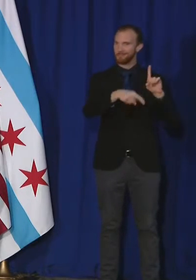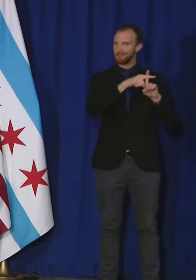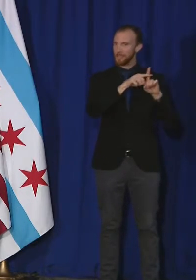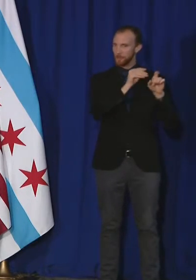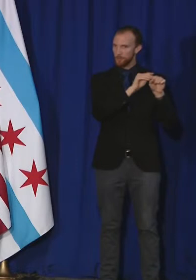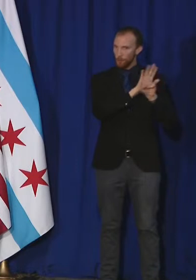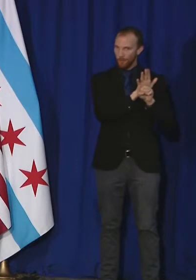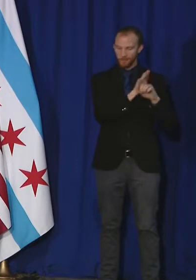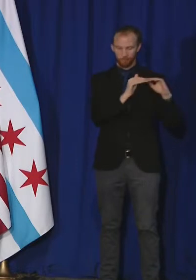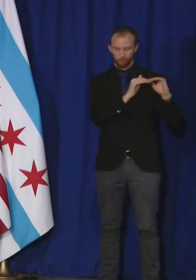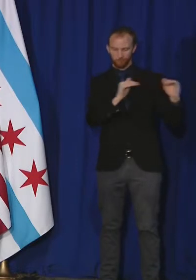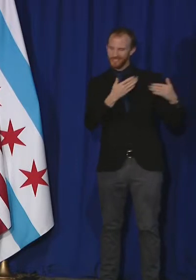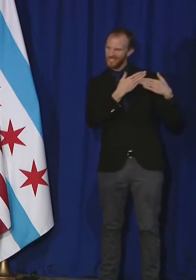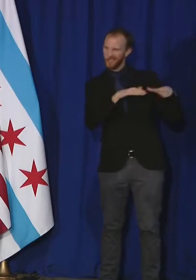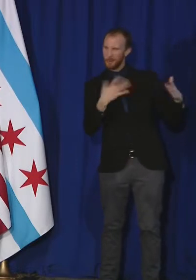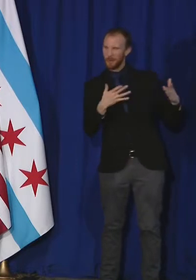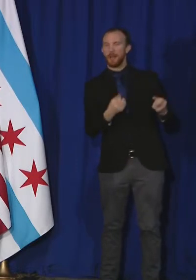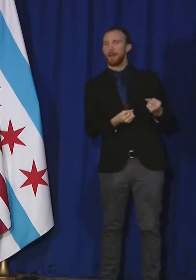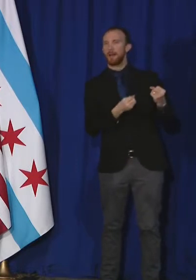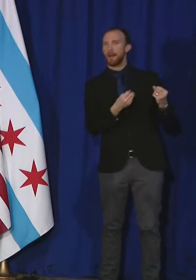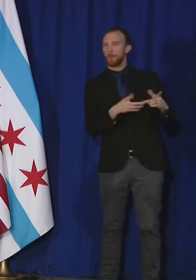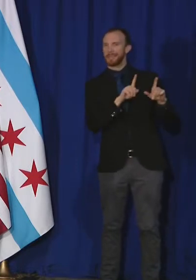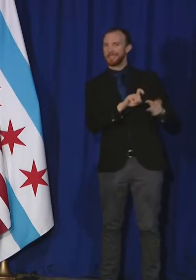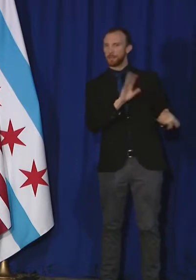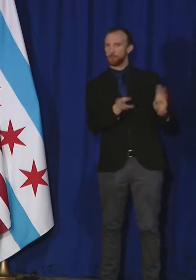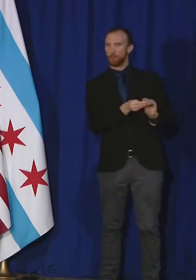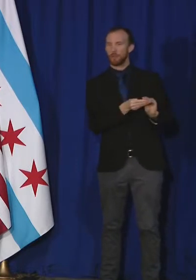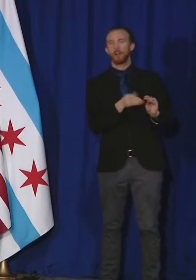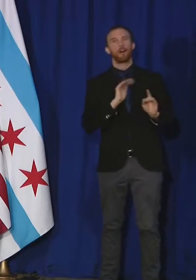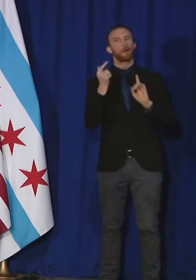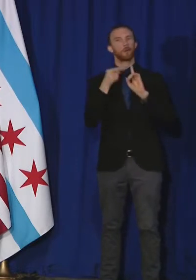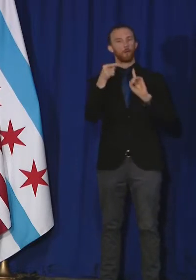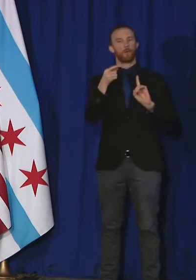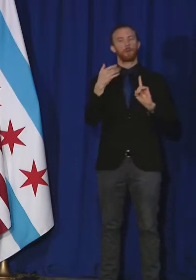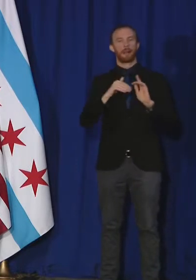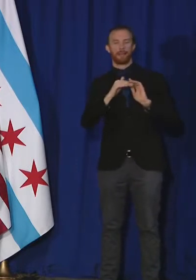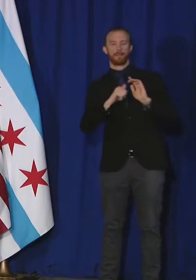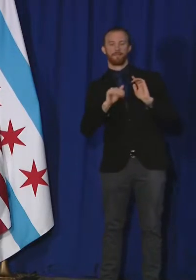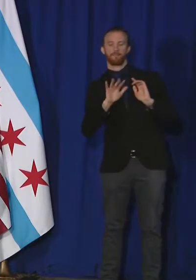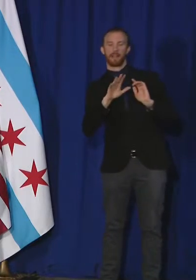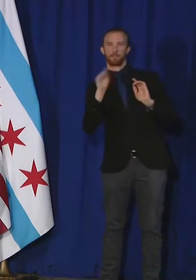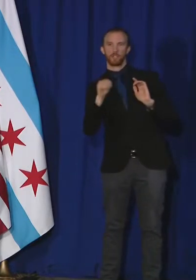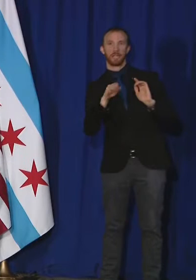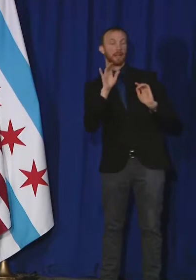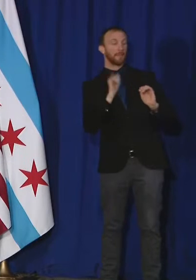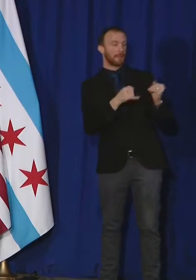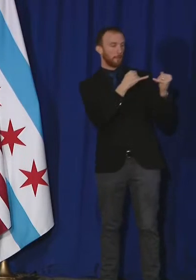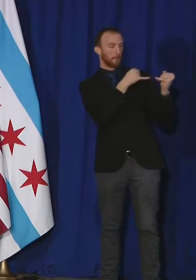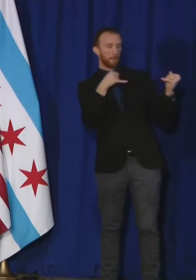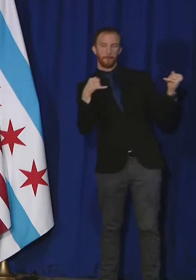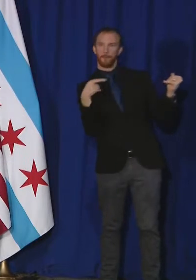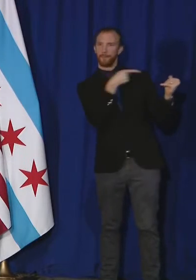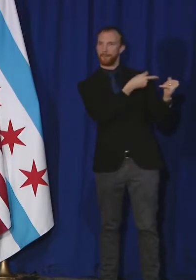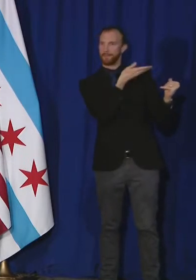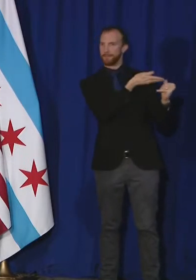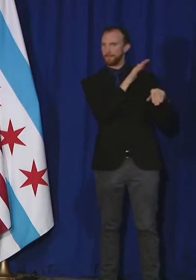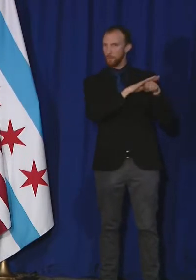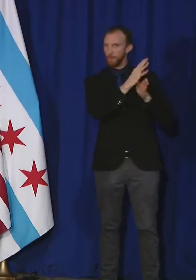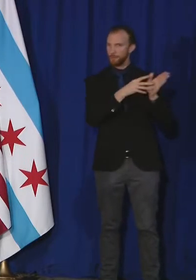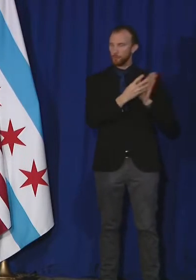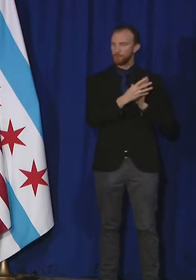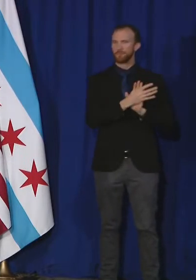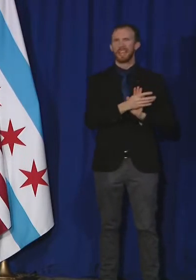as a city, ideally, would be under 5% positivity. That's that dashed line on the chart. And you can